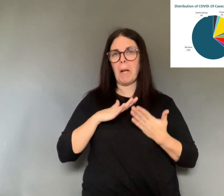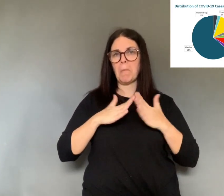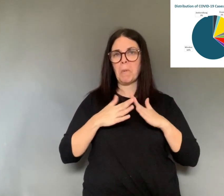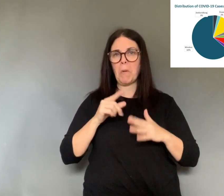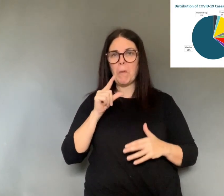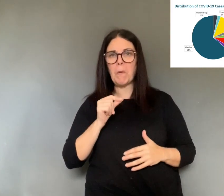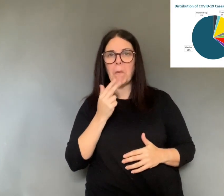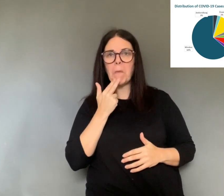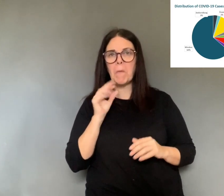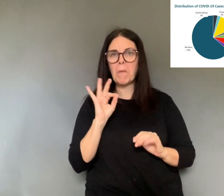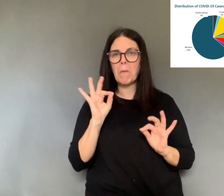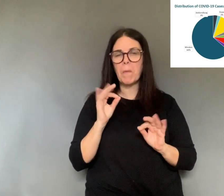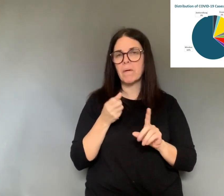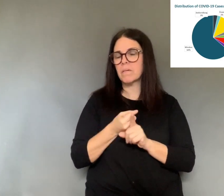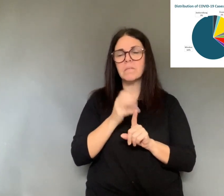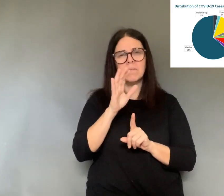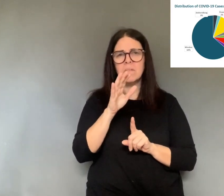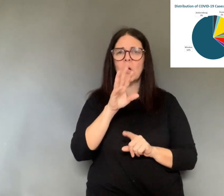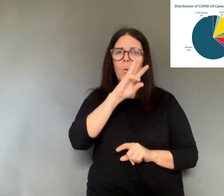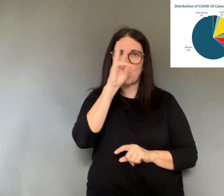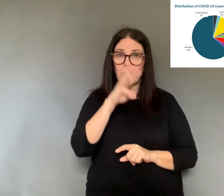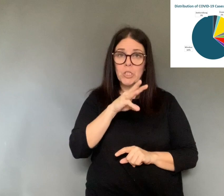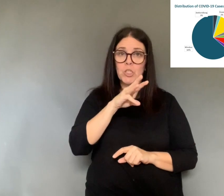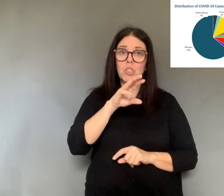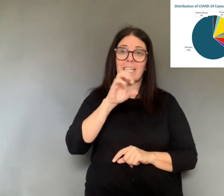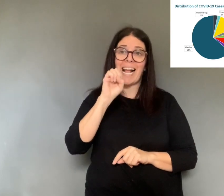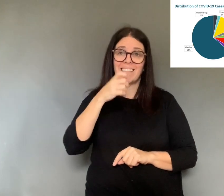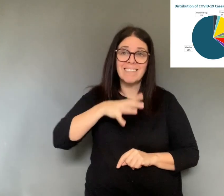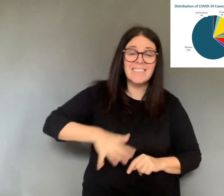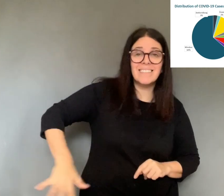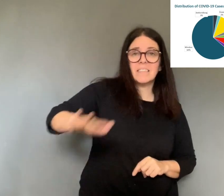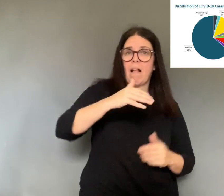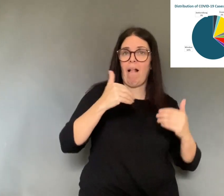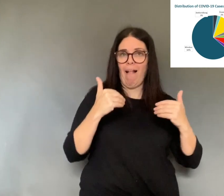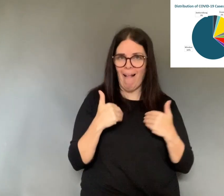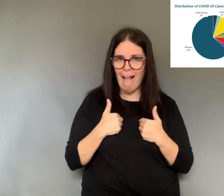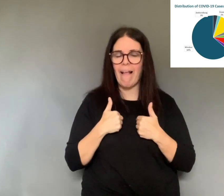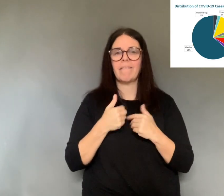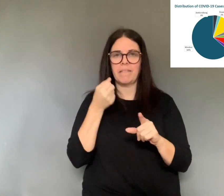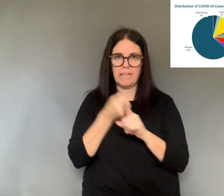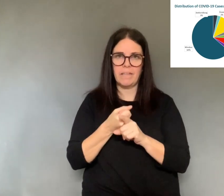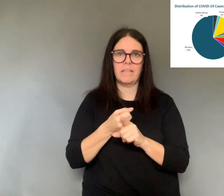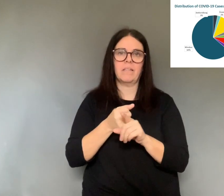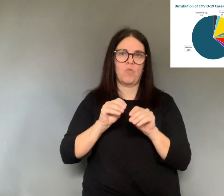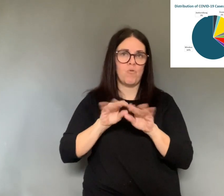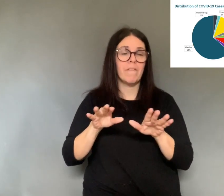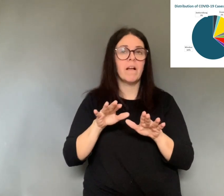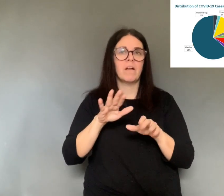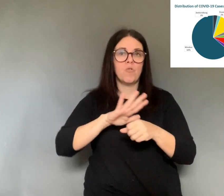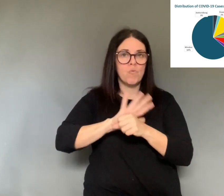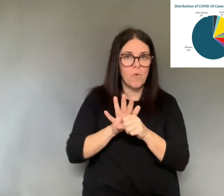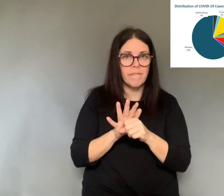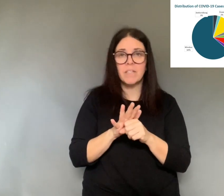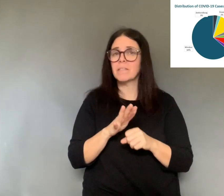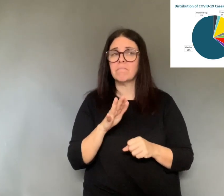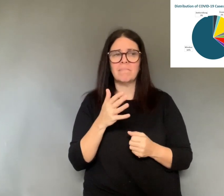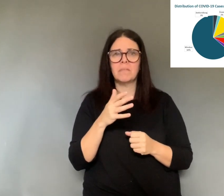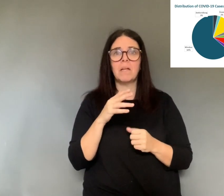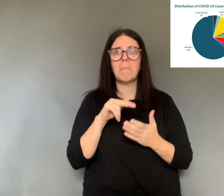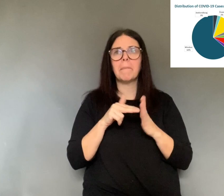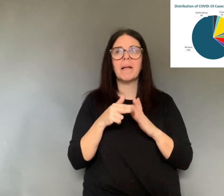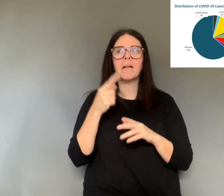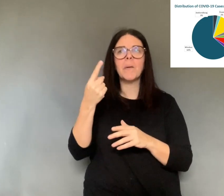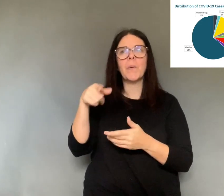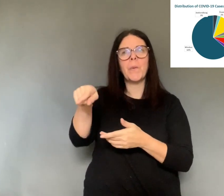in all the regions of Windsor and Essex, so no region or no municipality is better or worse than any